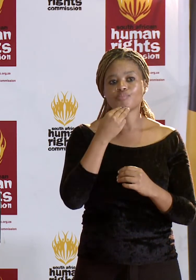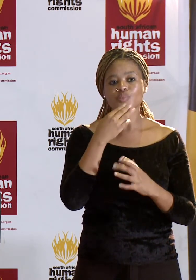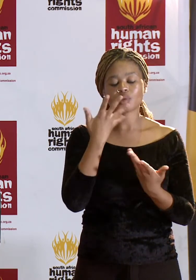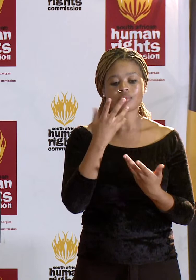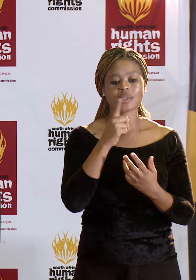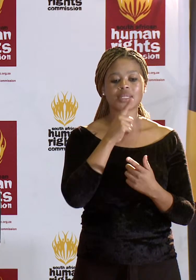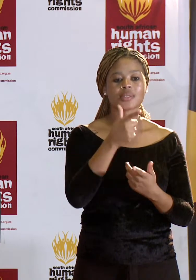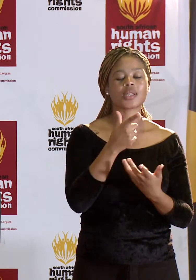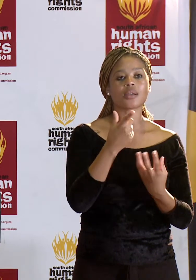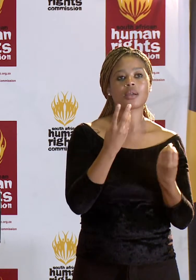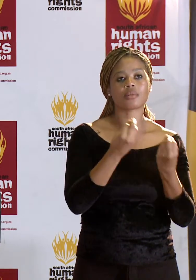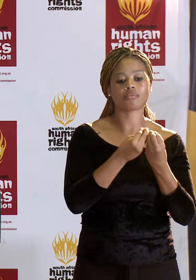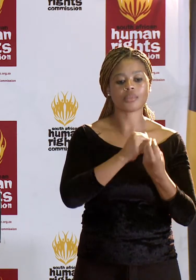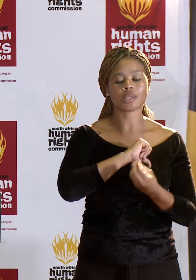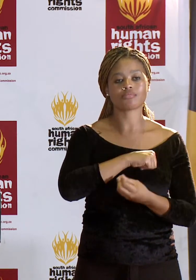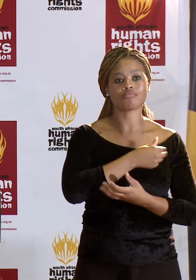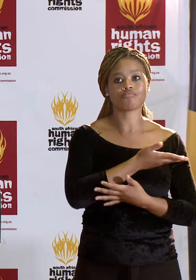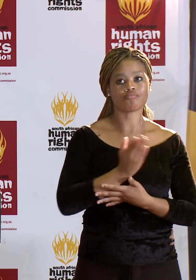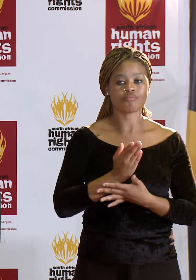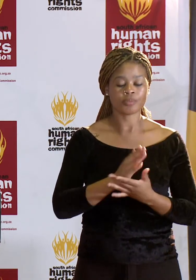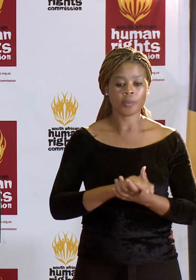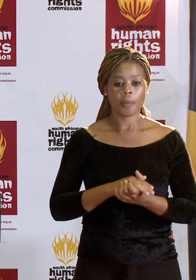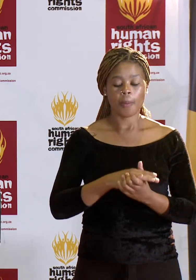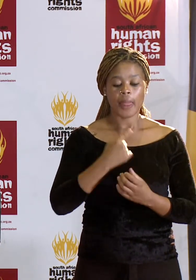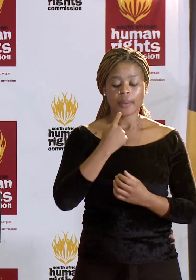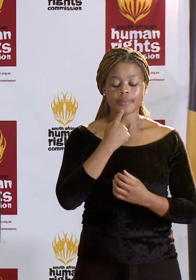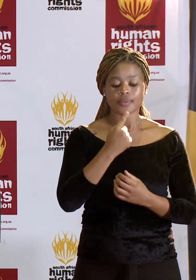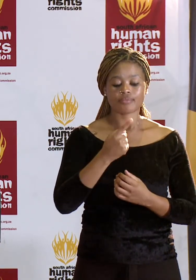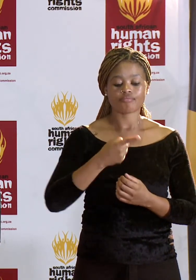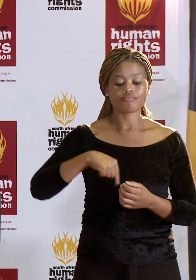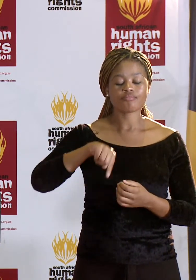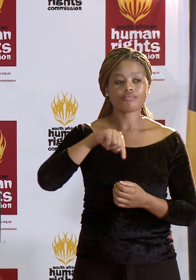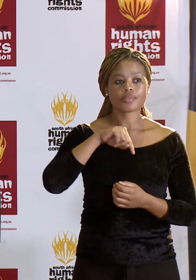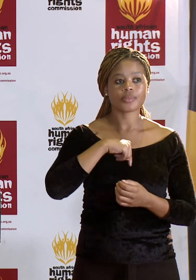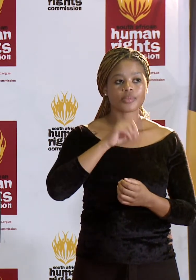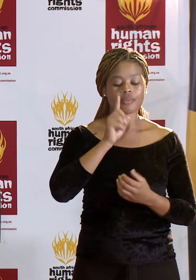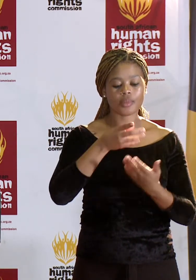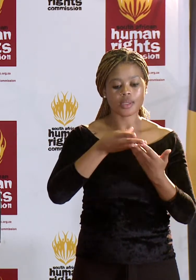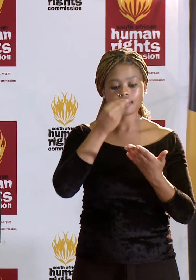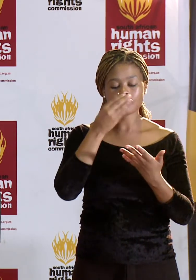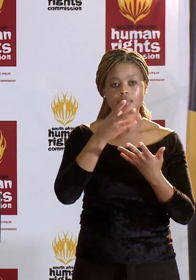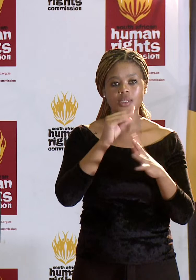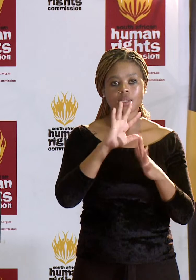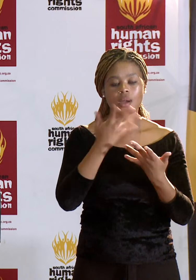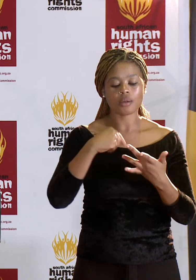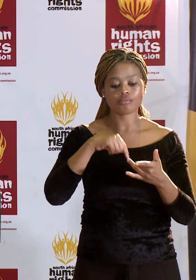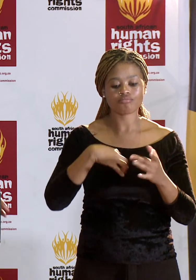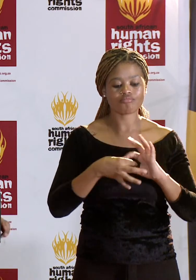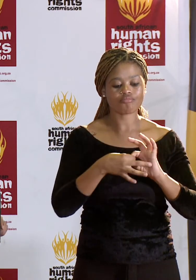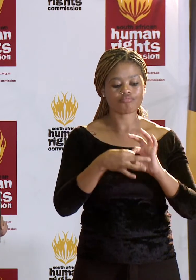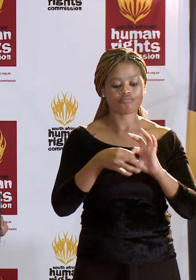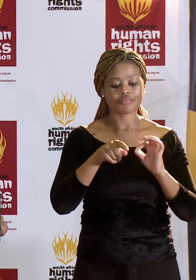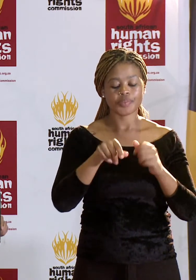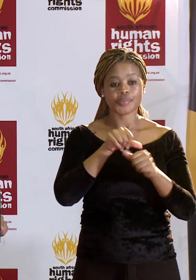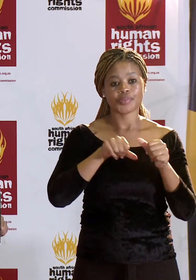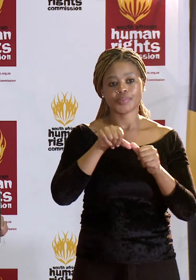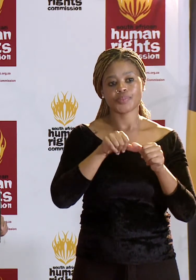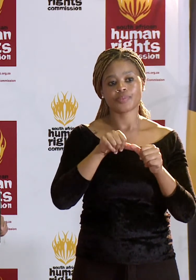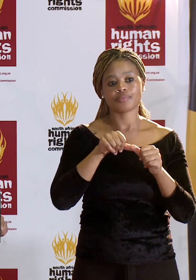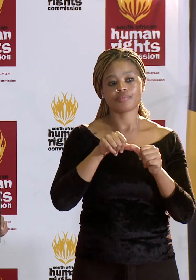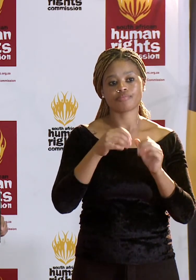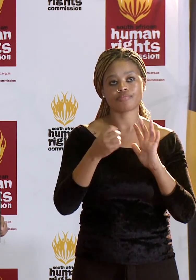or saying things that hurt them. So that says to us that we need to learn how to relate better on social media. Is that